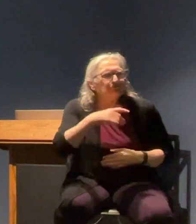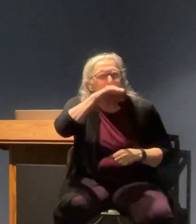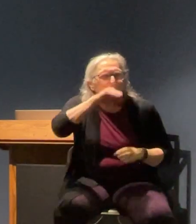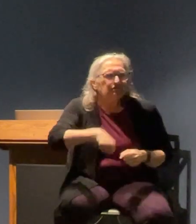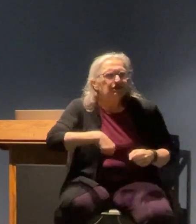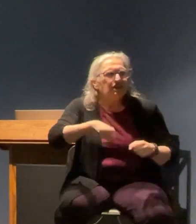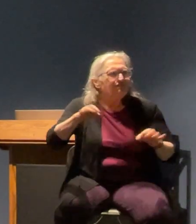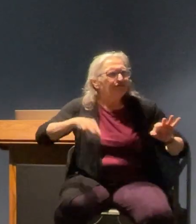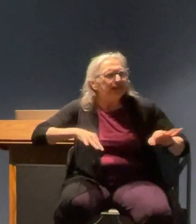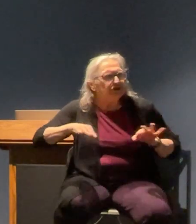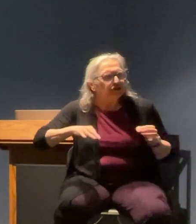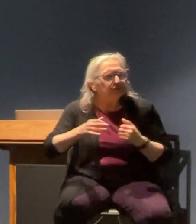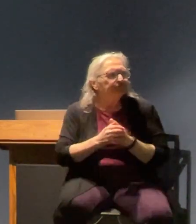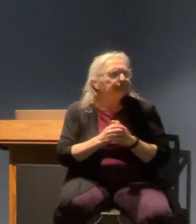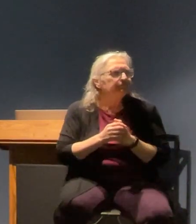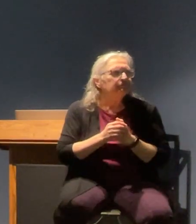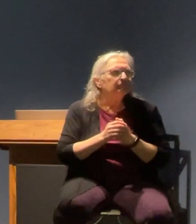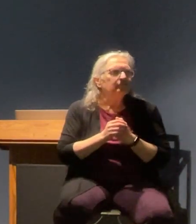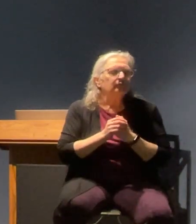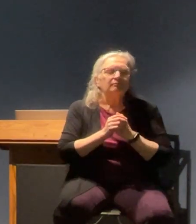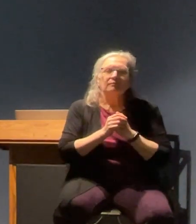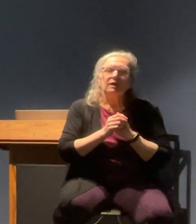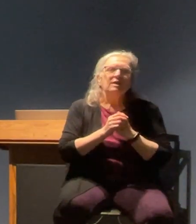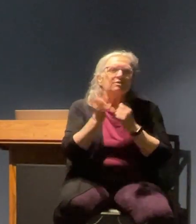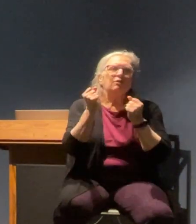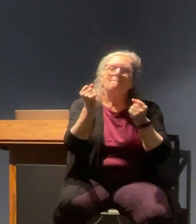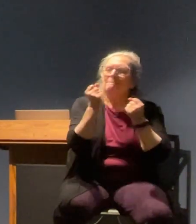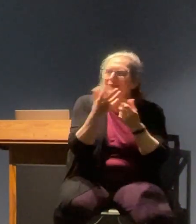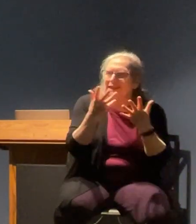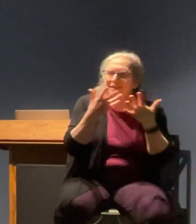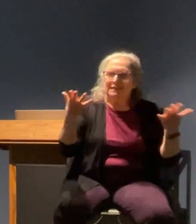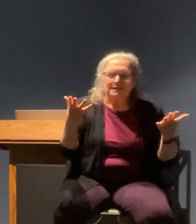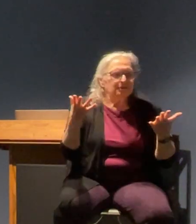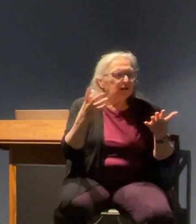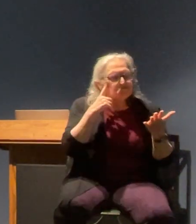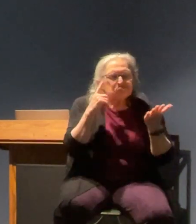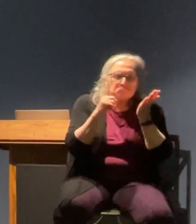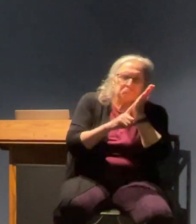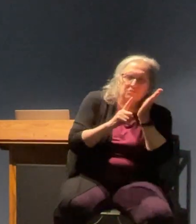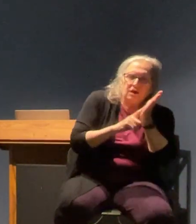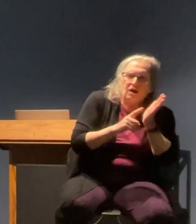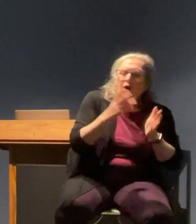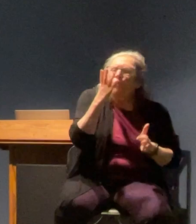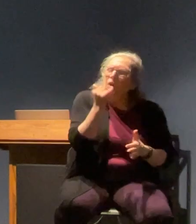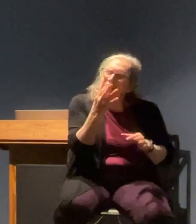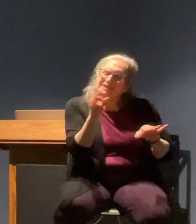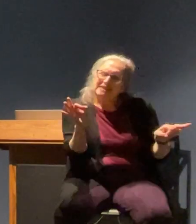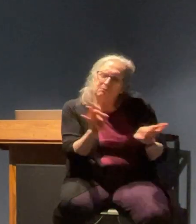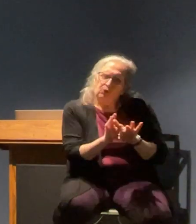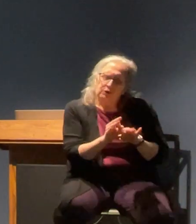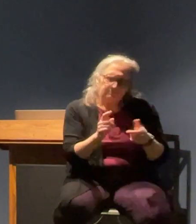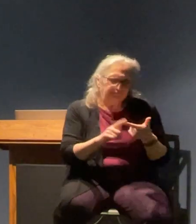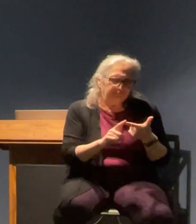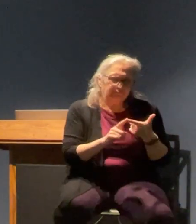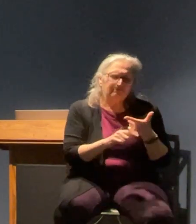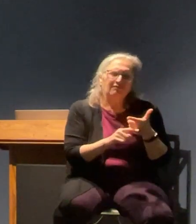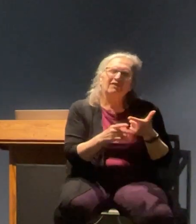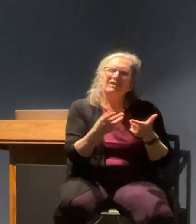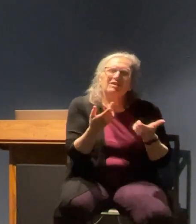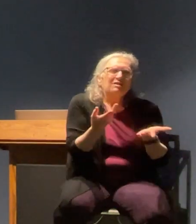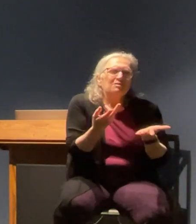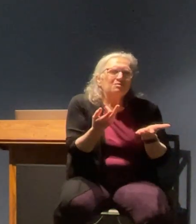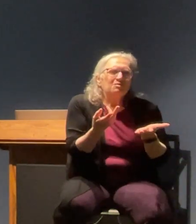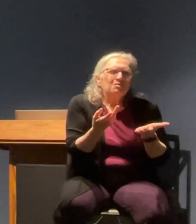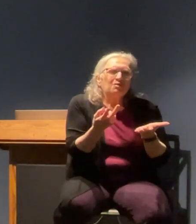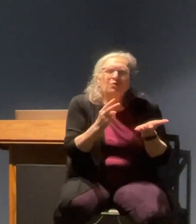was like many things, but I exposed certain questions like, why is it important? What meanings